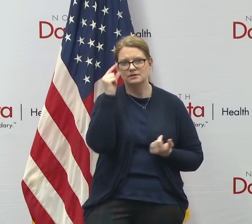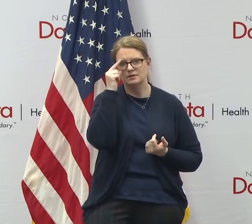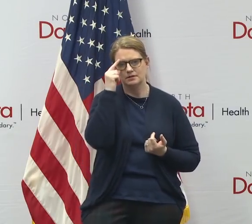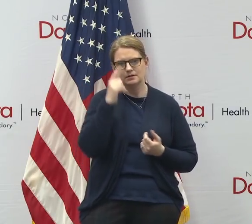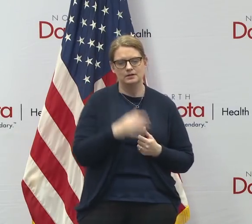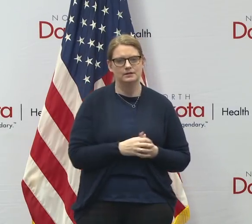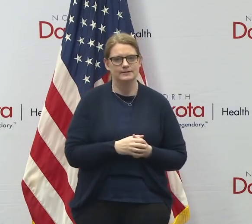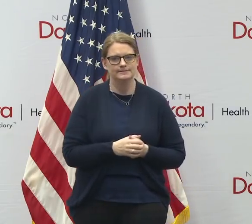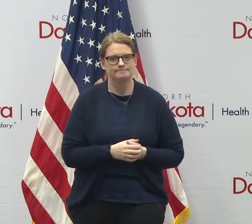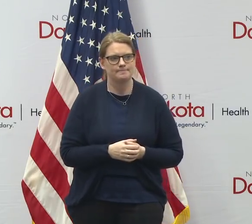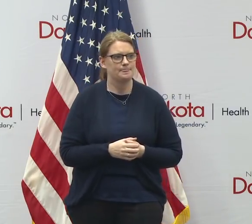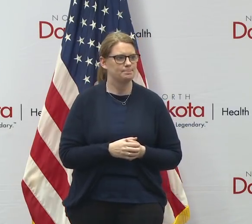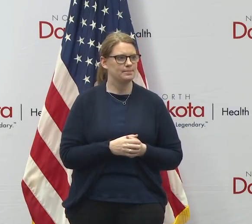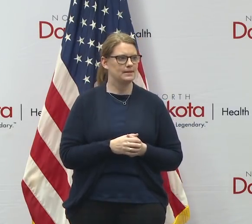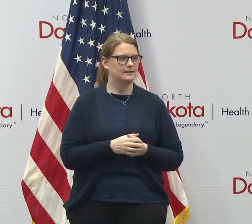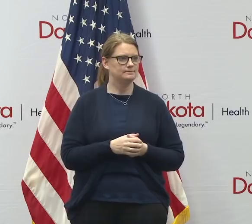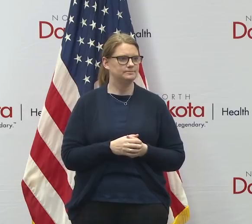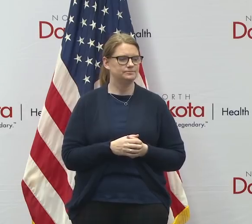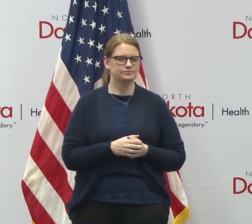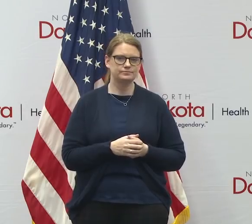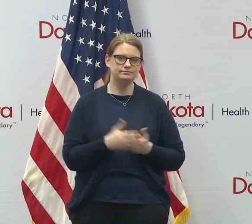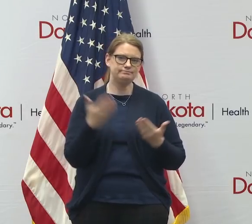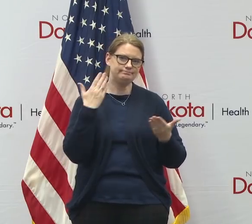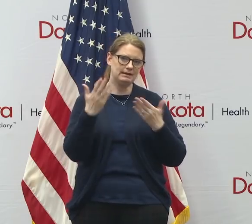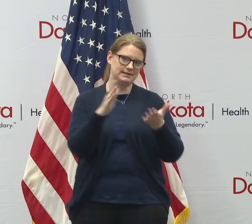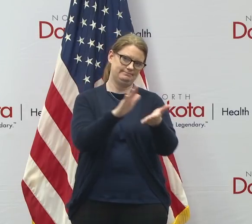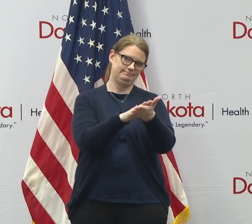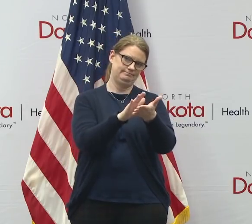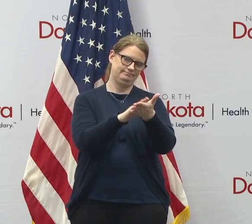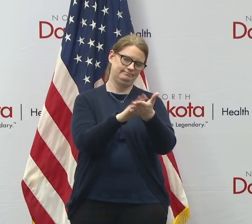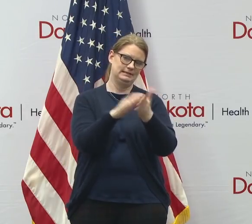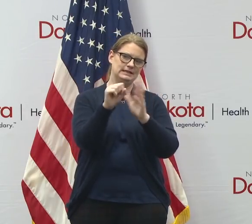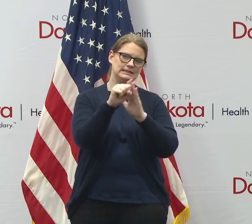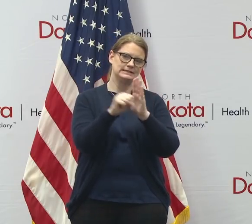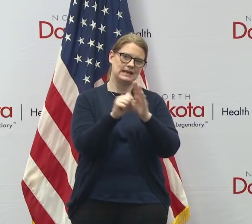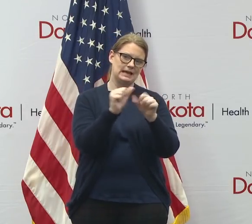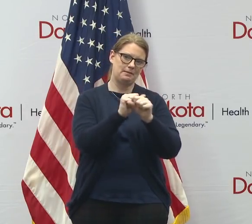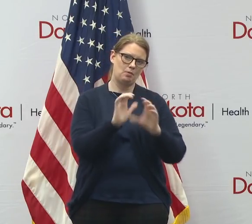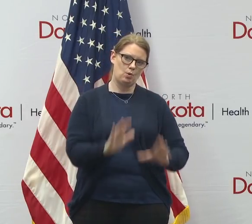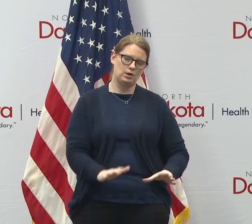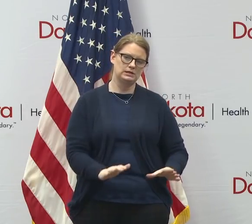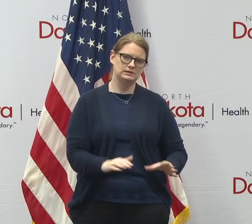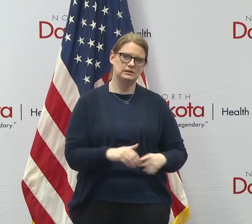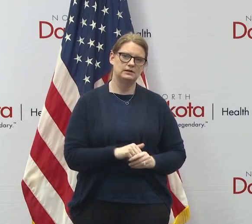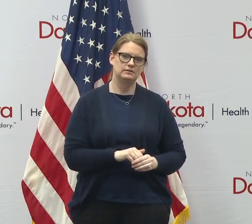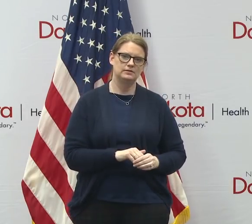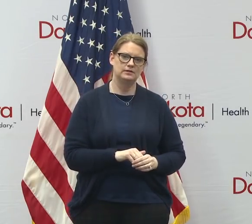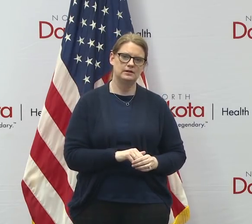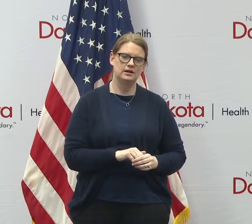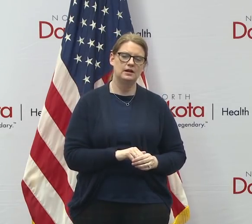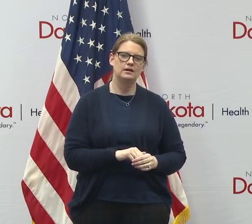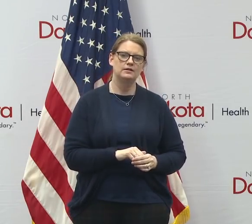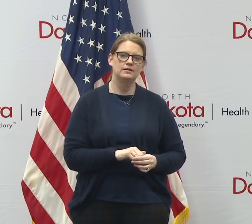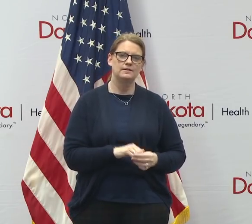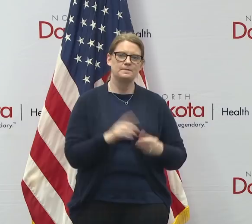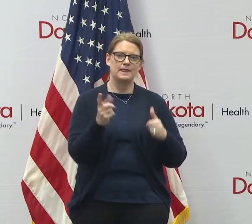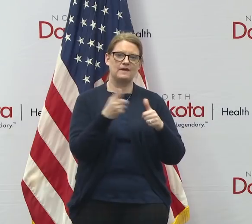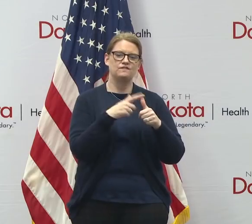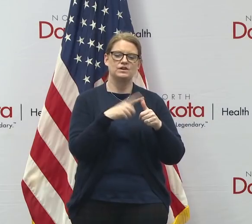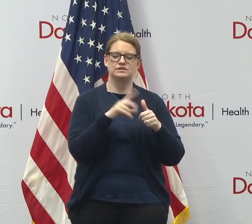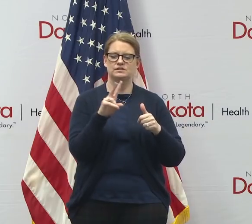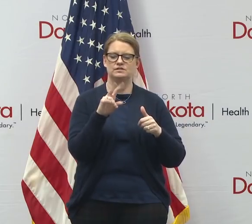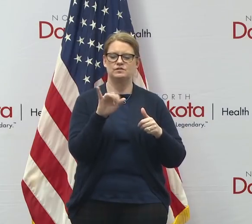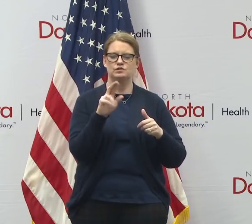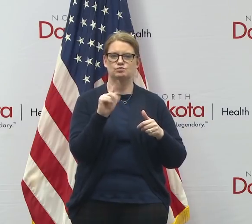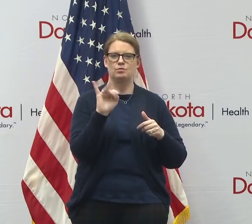with that, we'll maybe give another shout out to all the state employees. We did have our first virtual town hall